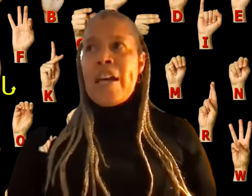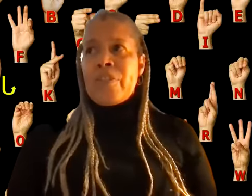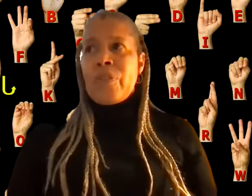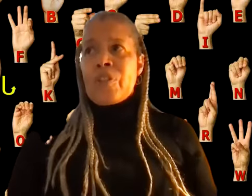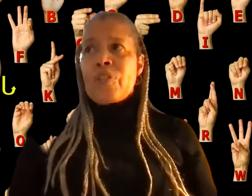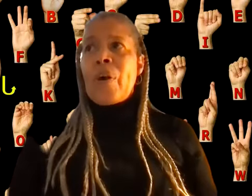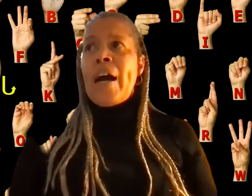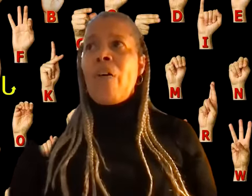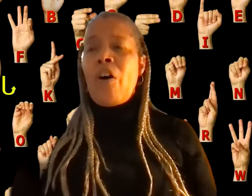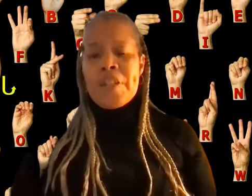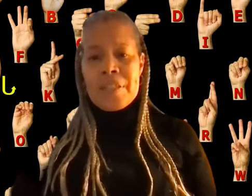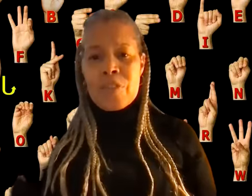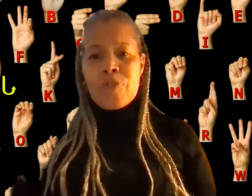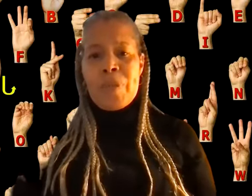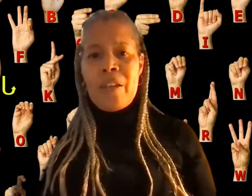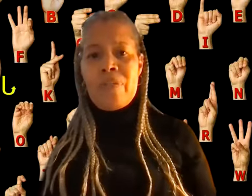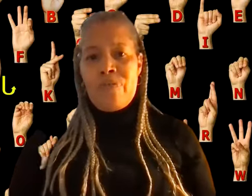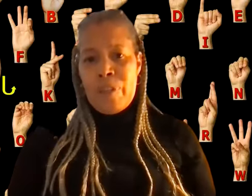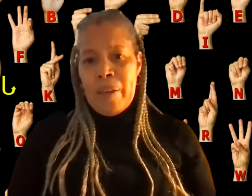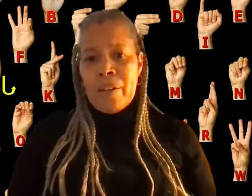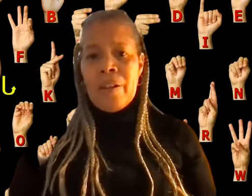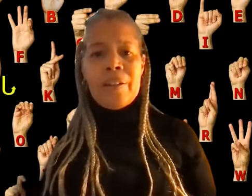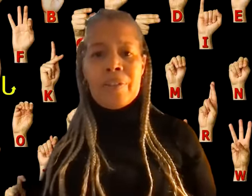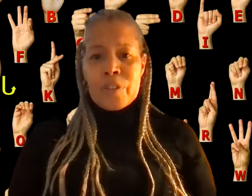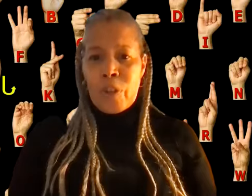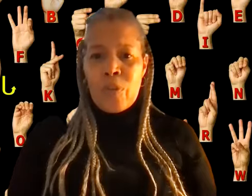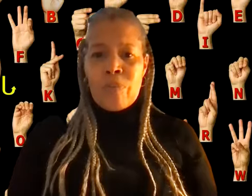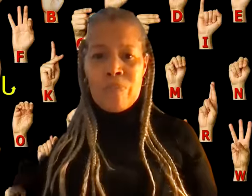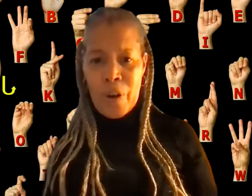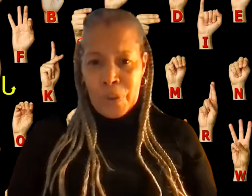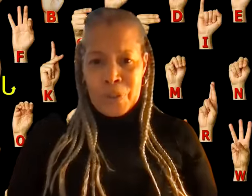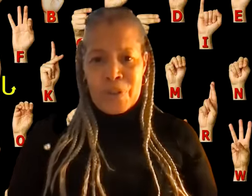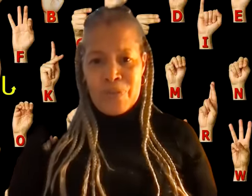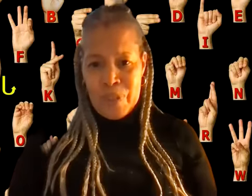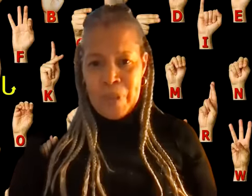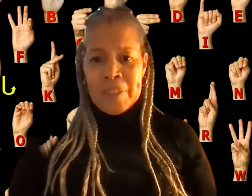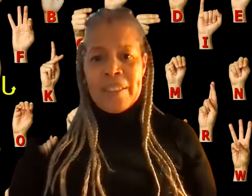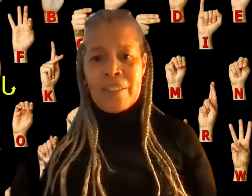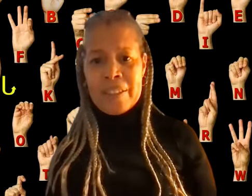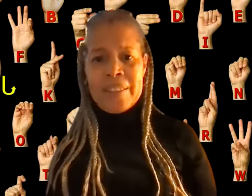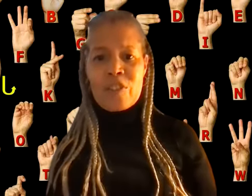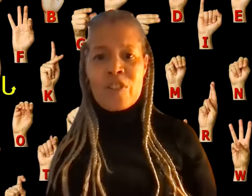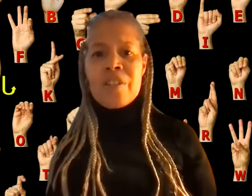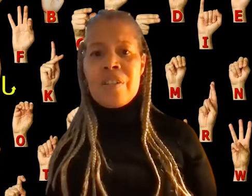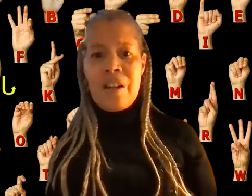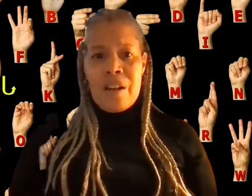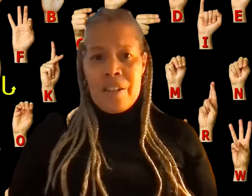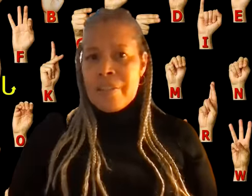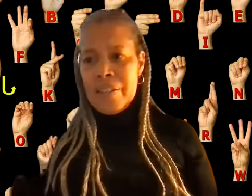ask you this. So how hard is it to be a female and a sole owner female in architecture, uh, in, in